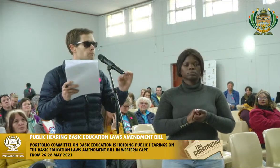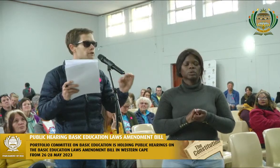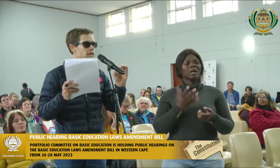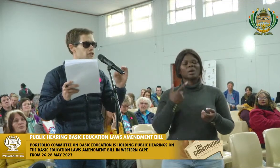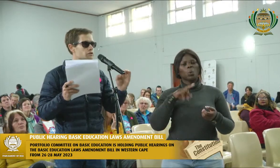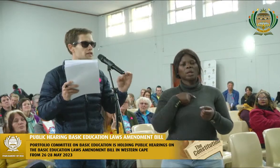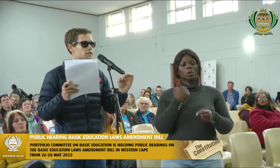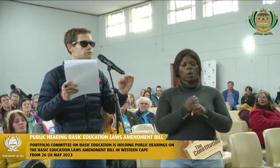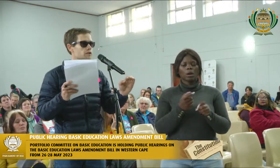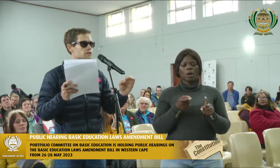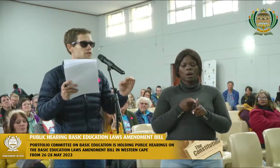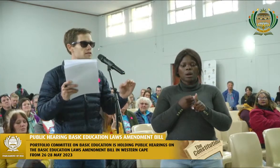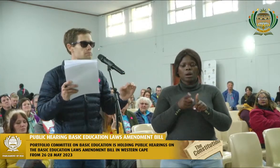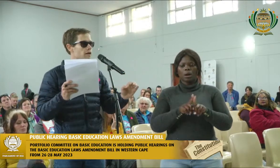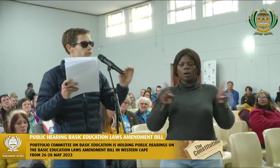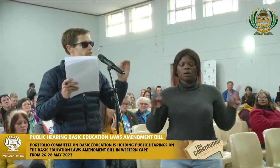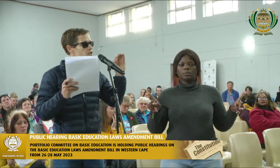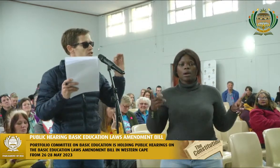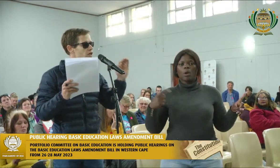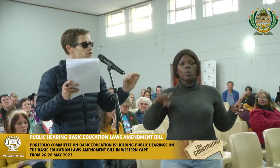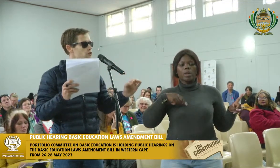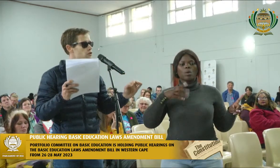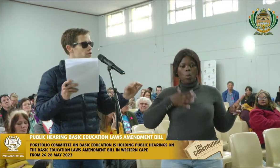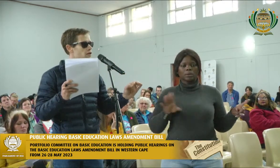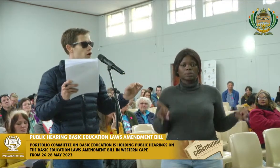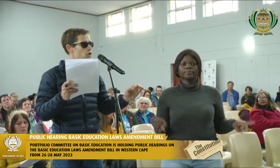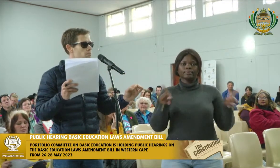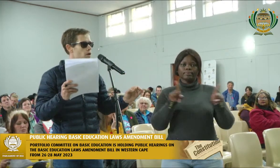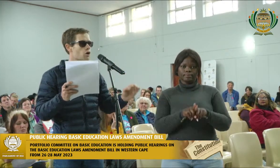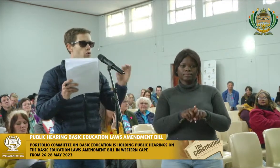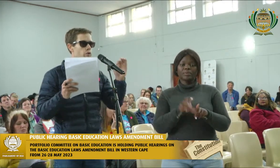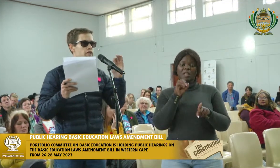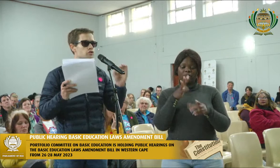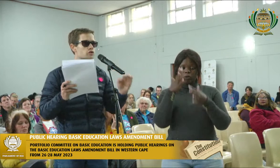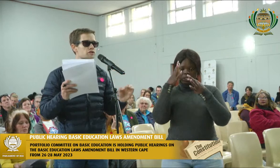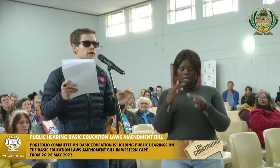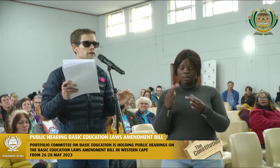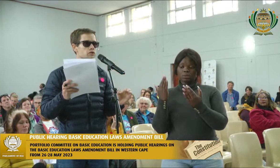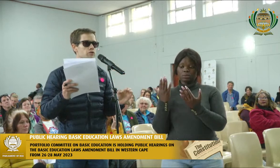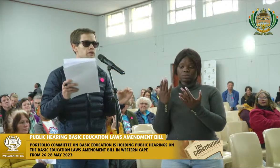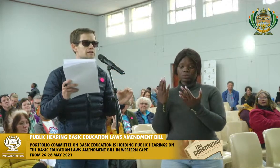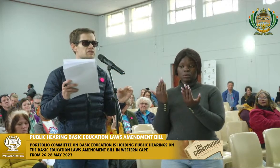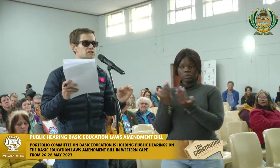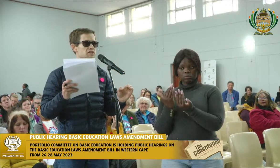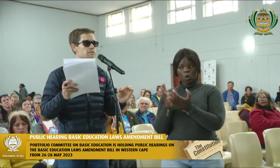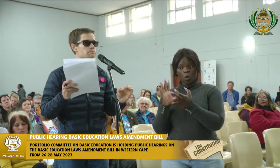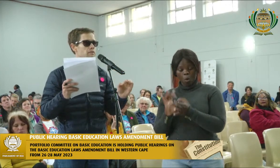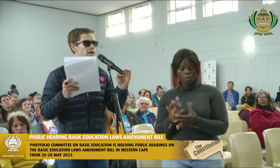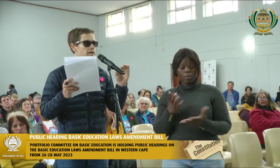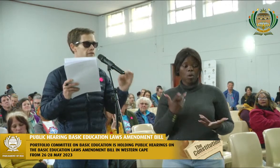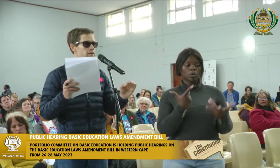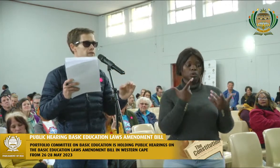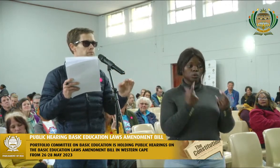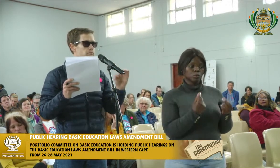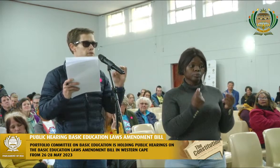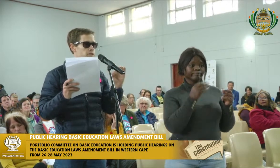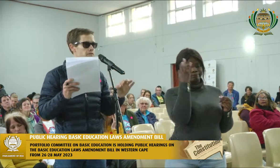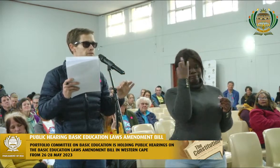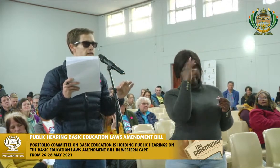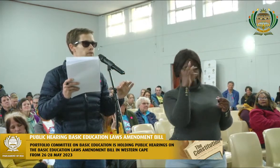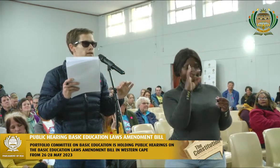want proper education for our system. If you decide to do it at home, or whether you decide to do it in a system